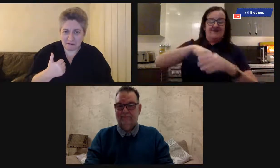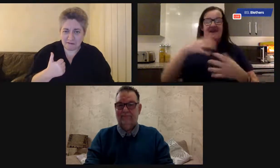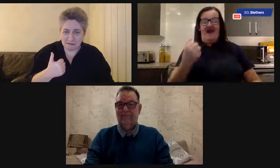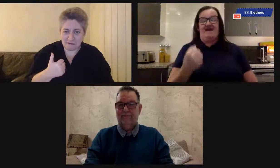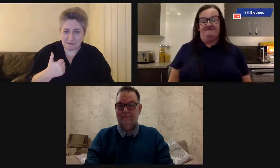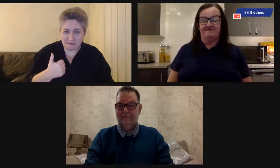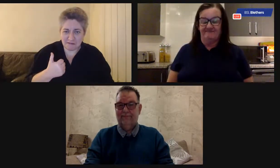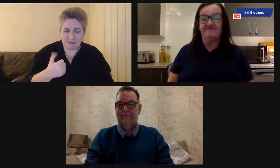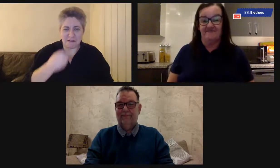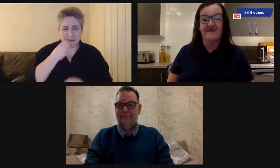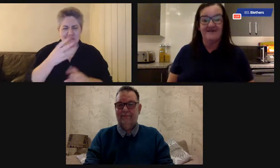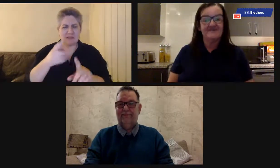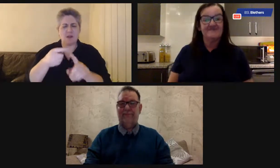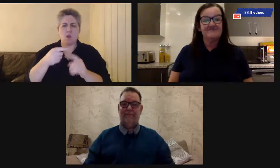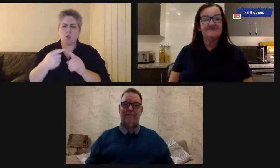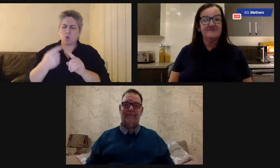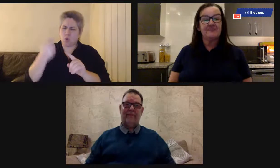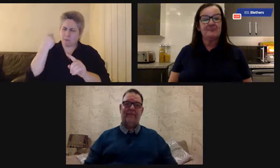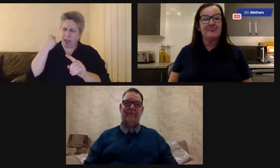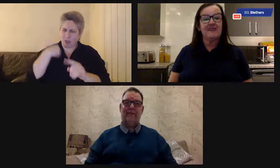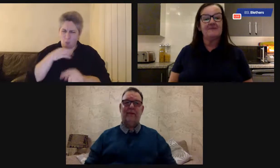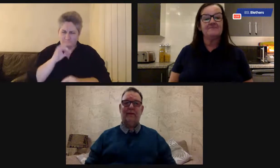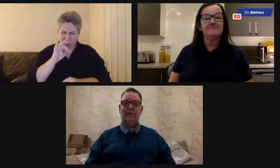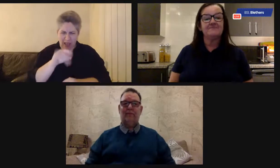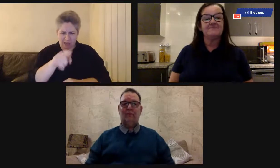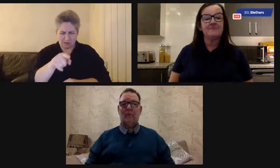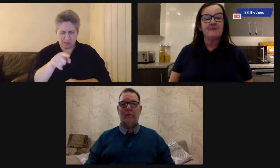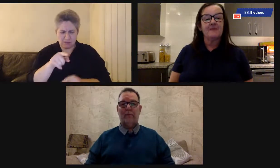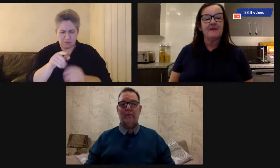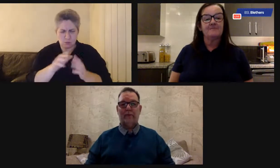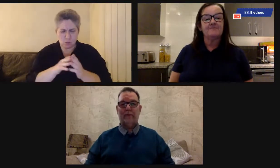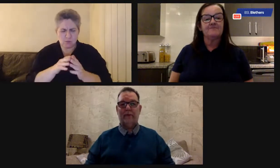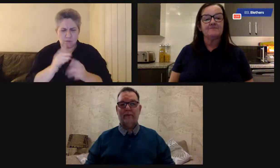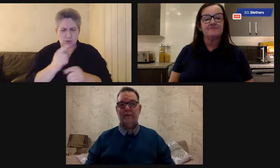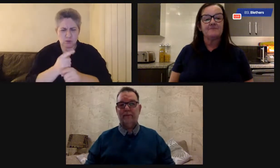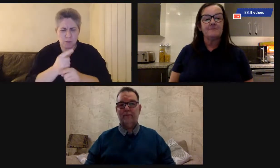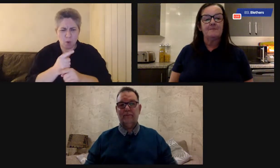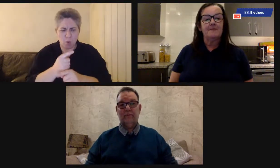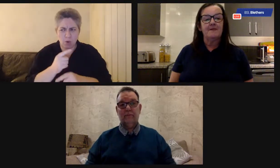So, my motivation is sky high for this year.